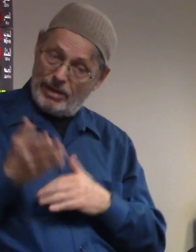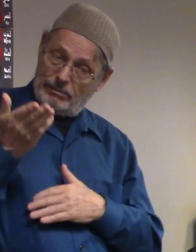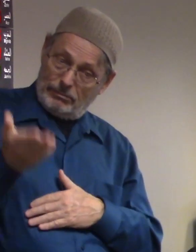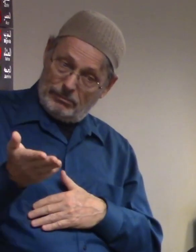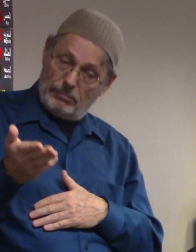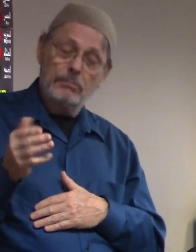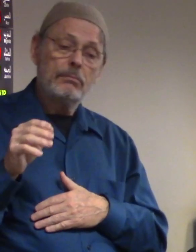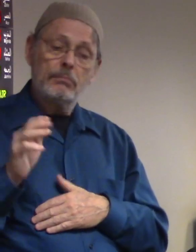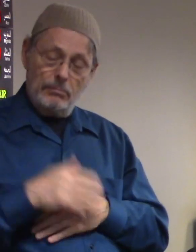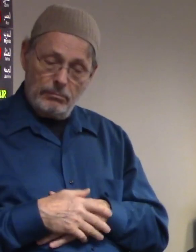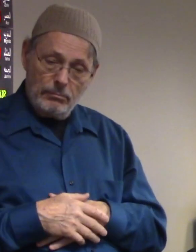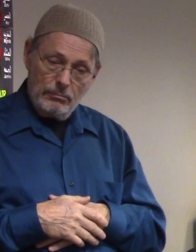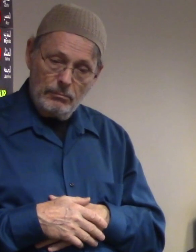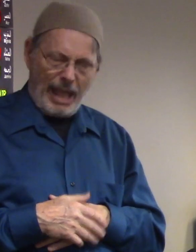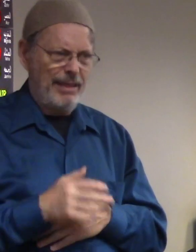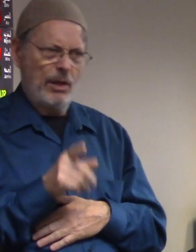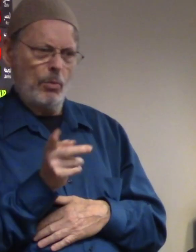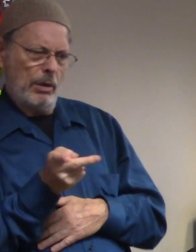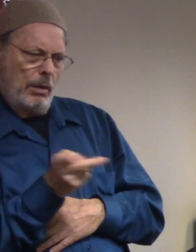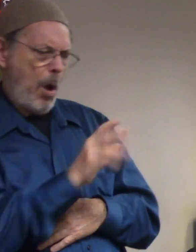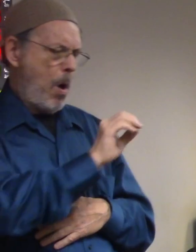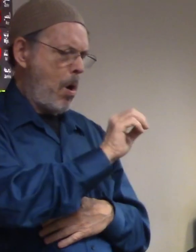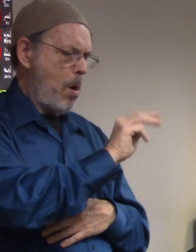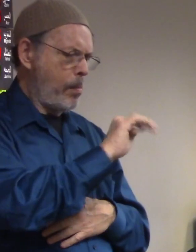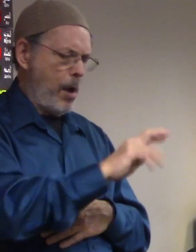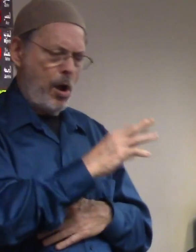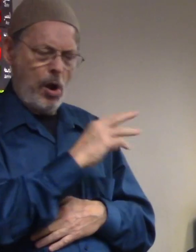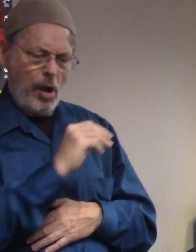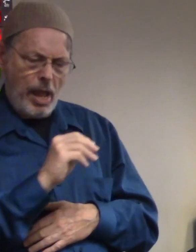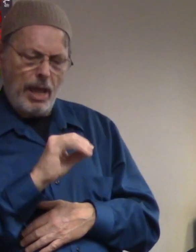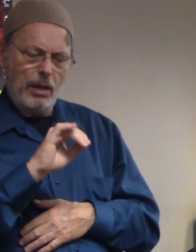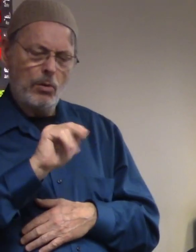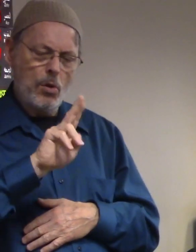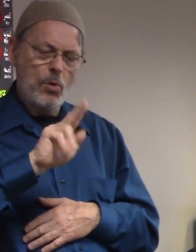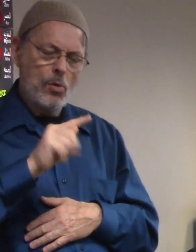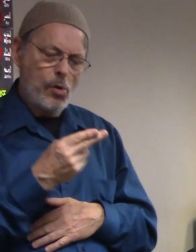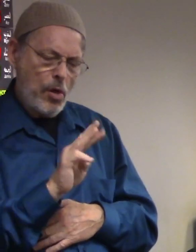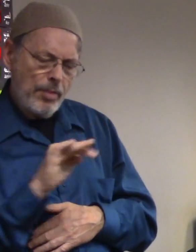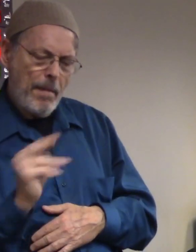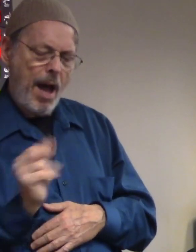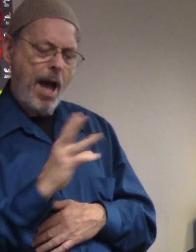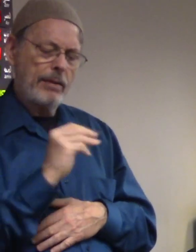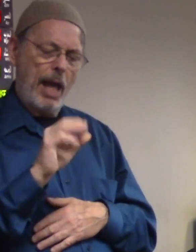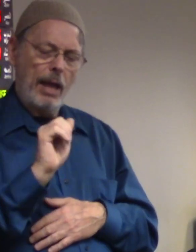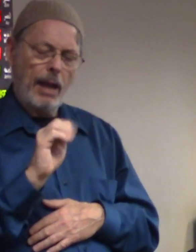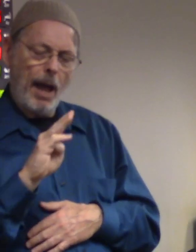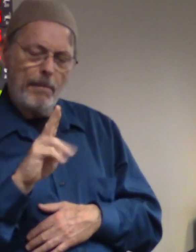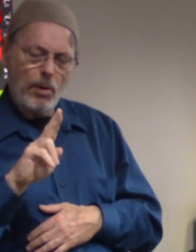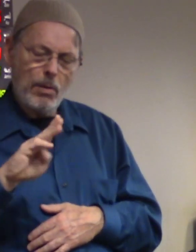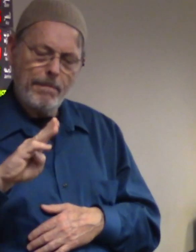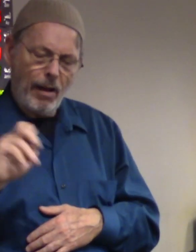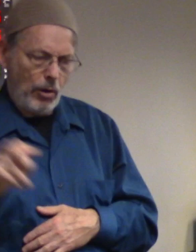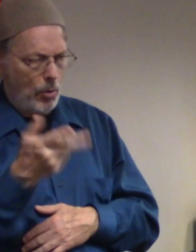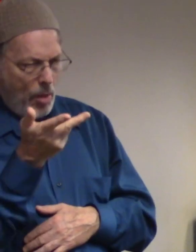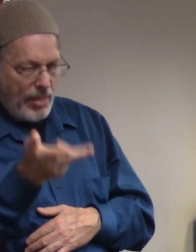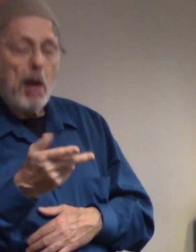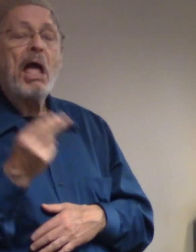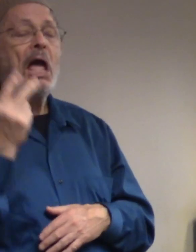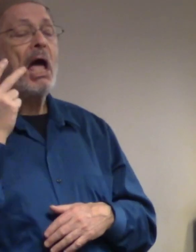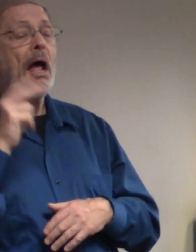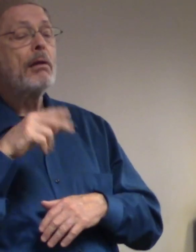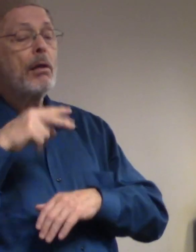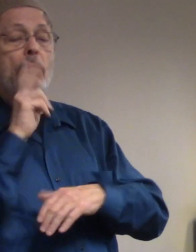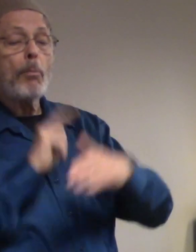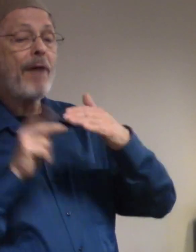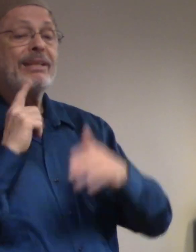with him was Sayyidina Umar and Uthman and Abu Bakr, and he was standing. He says, stay still. And he sees Uhud from a distance, and he